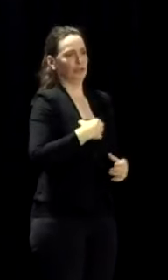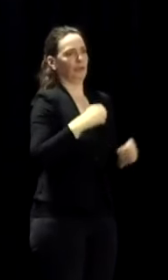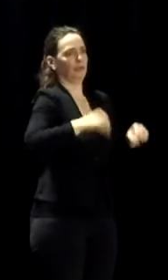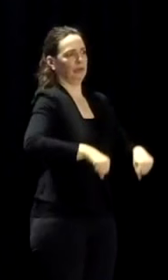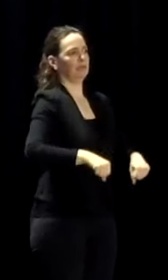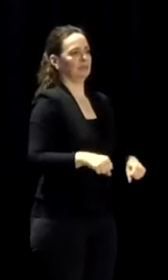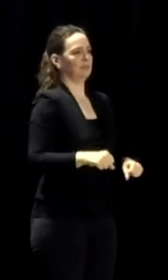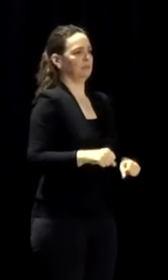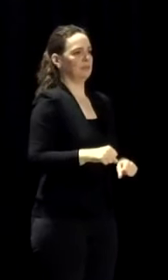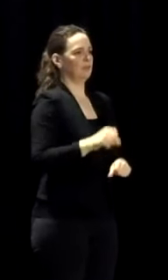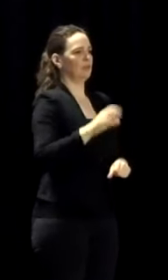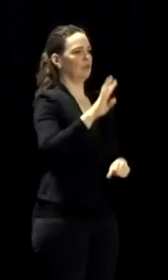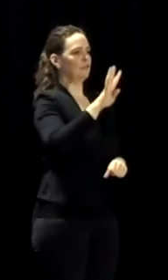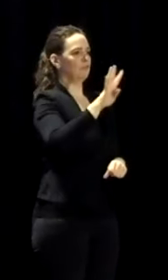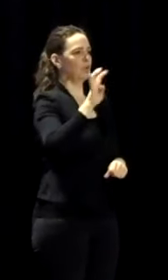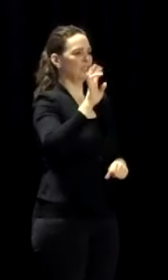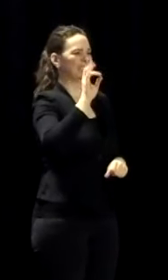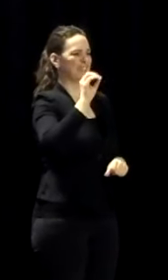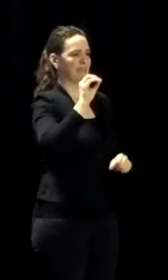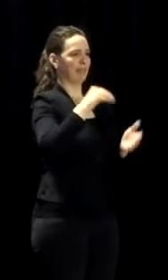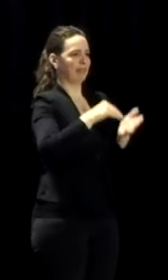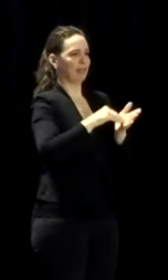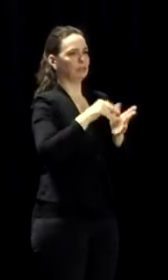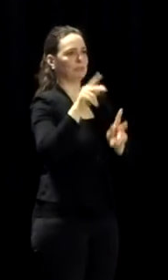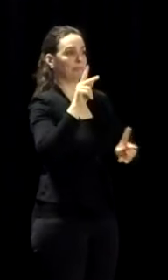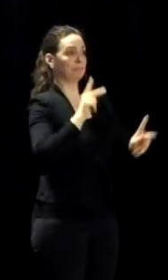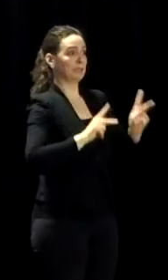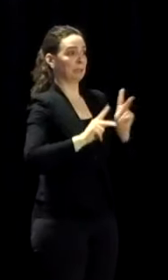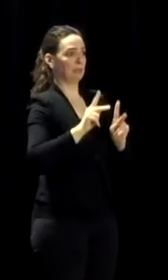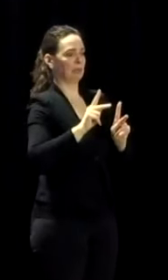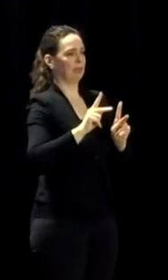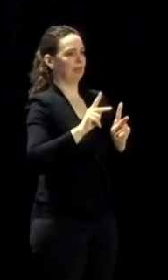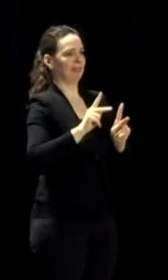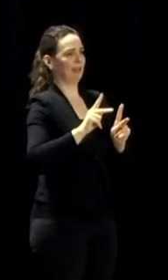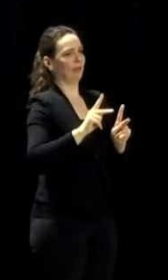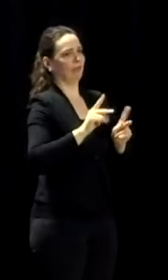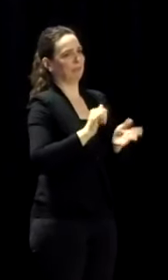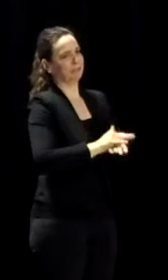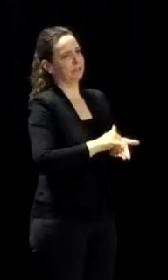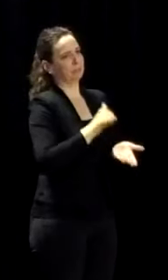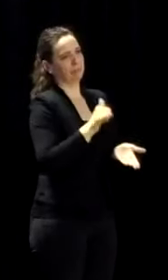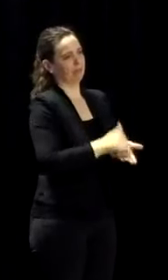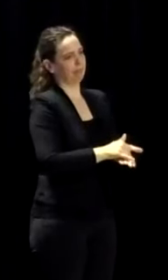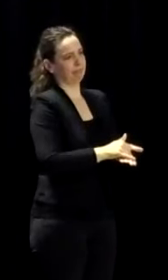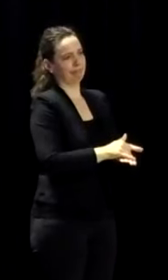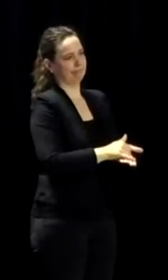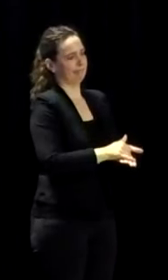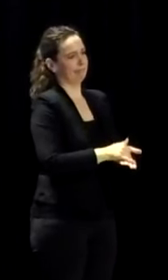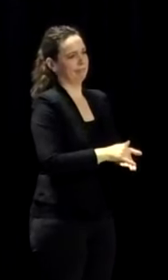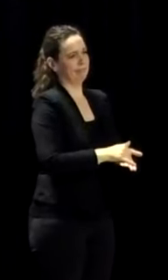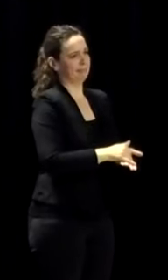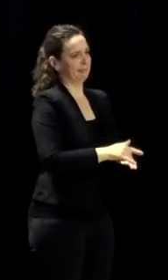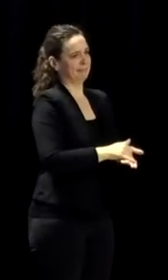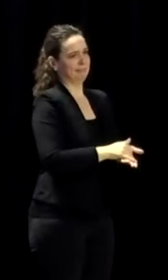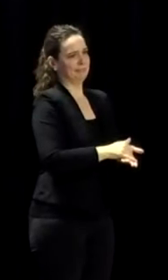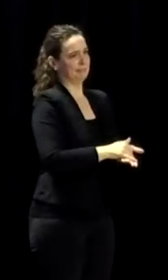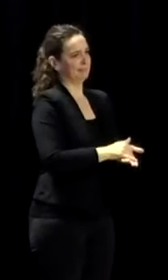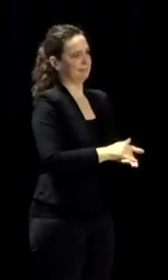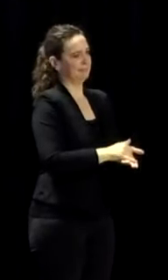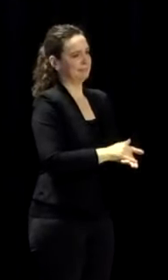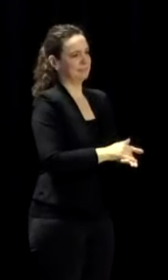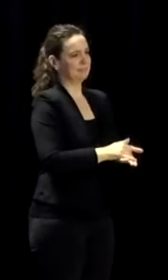people tested today. We would know everybody who's positive today in quarantine, and we could flatten the curve today. That's not a